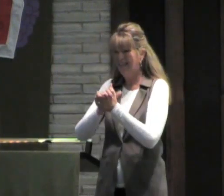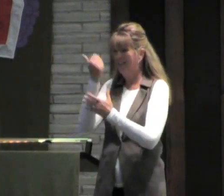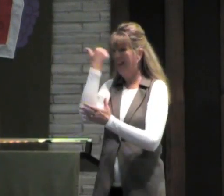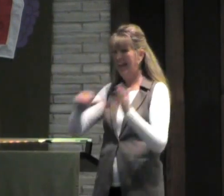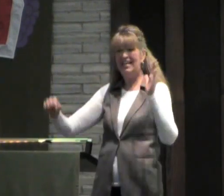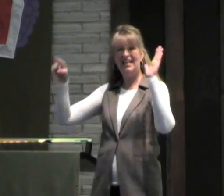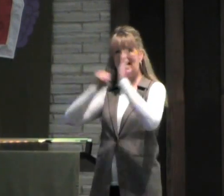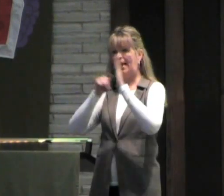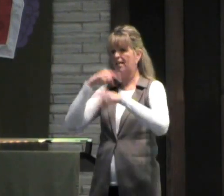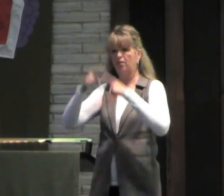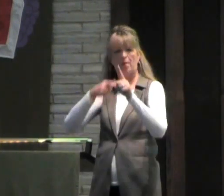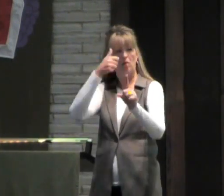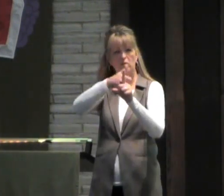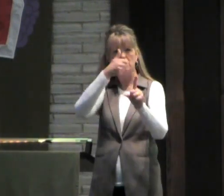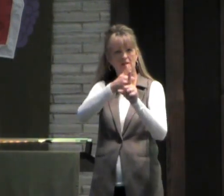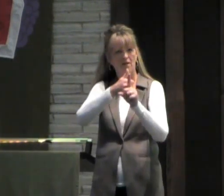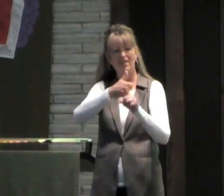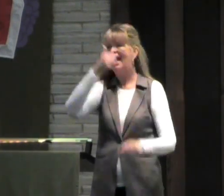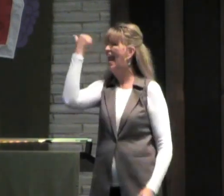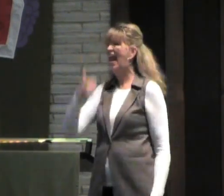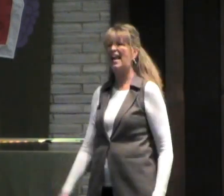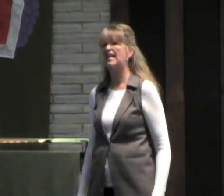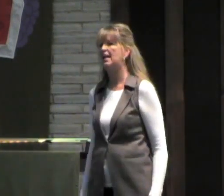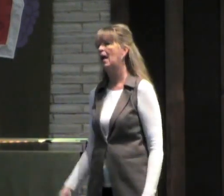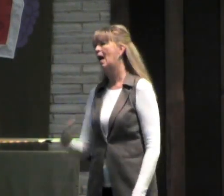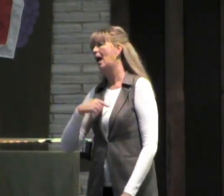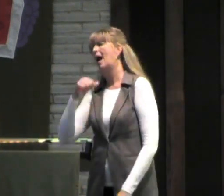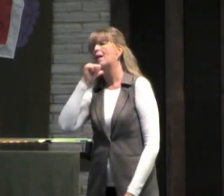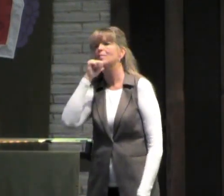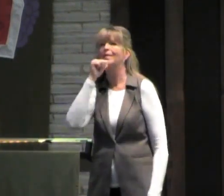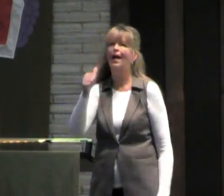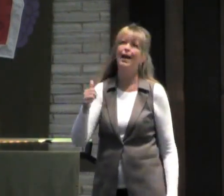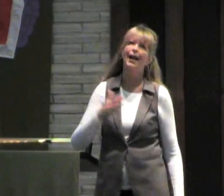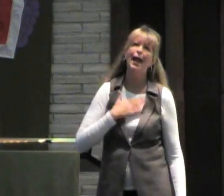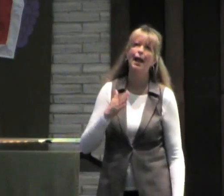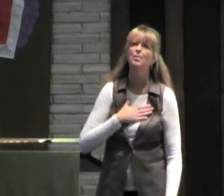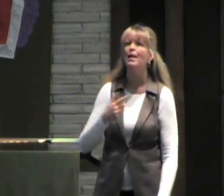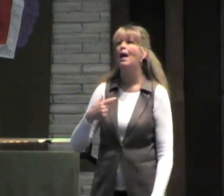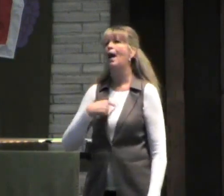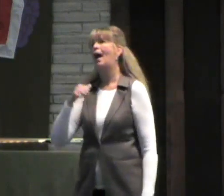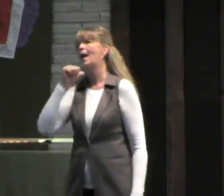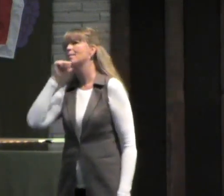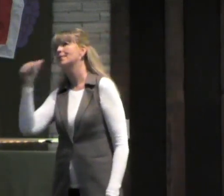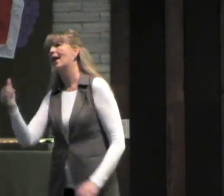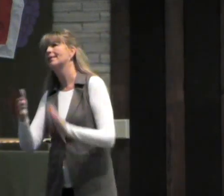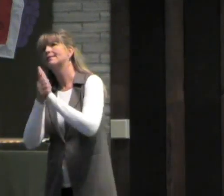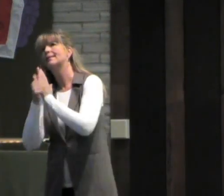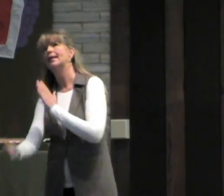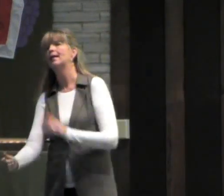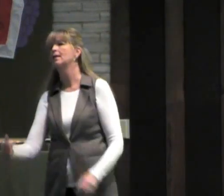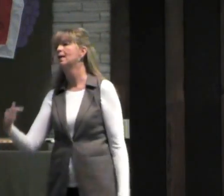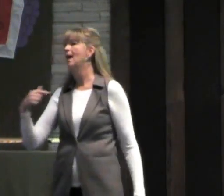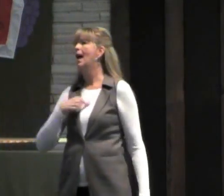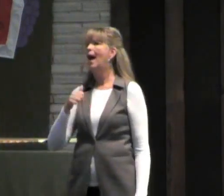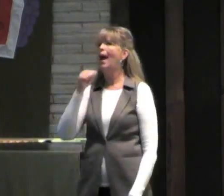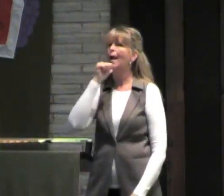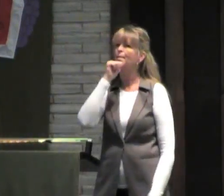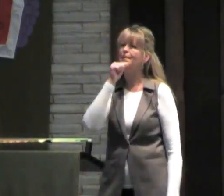And if you believe any negative things about yourself, any of them, like, "I'm not happy, I'm not skilled,